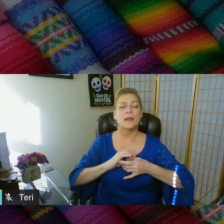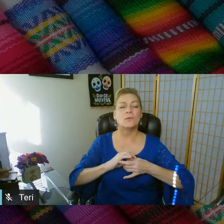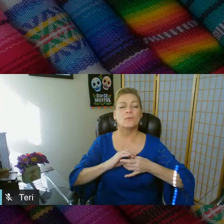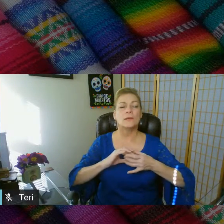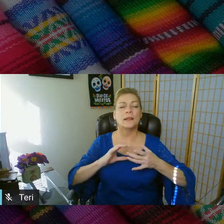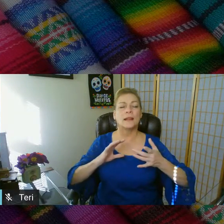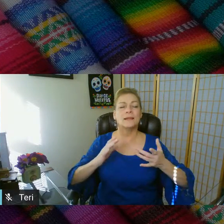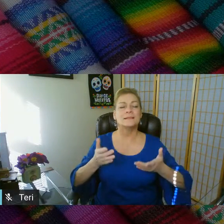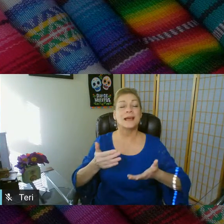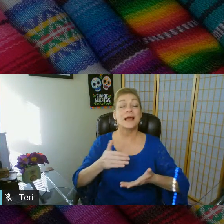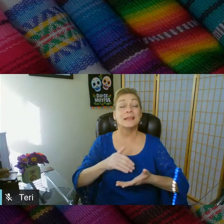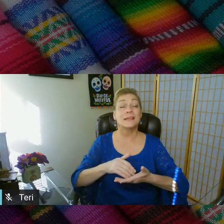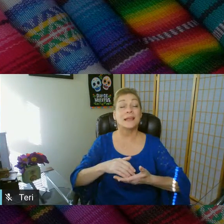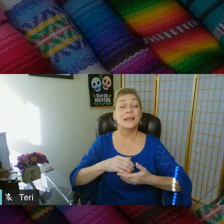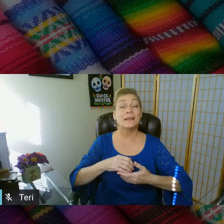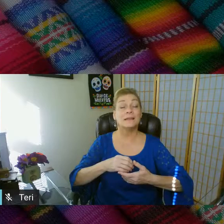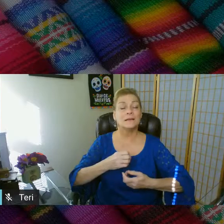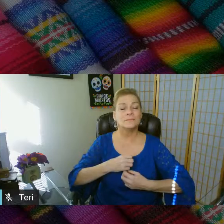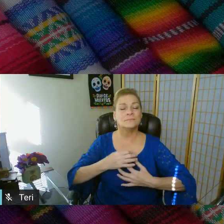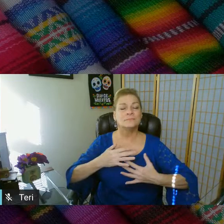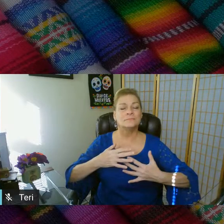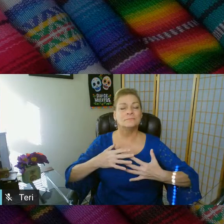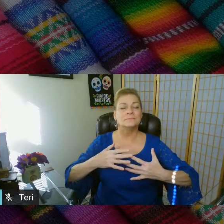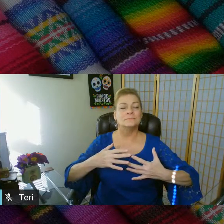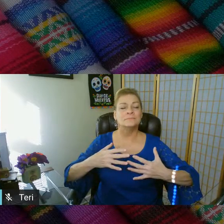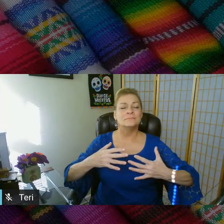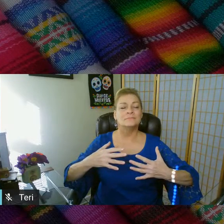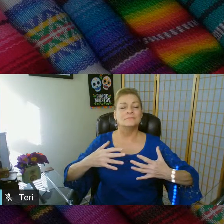And again, in.